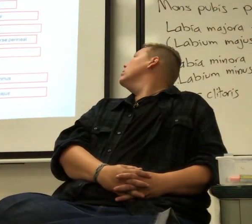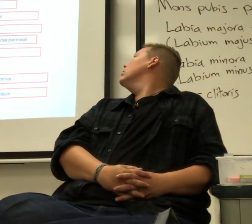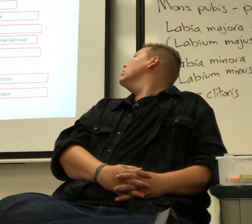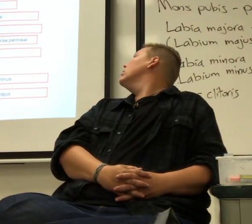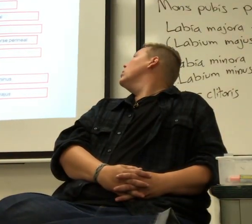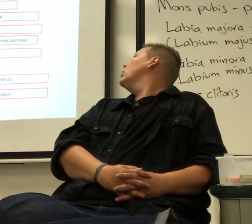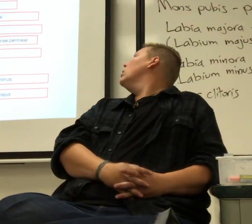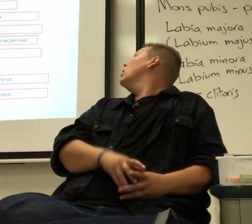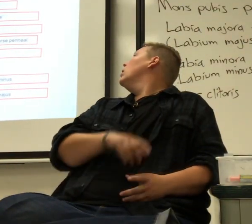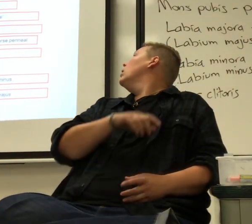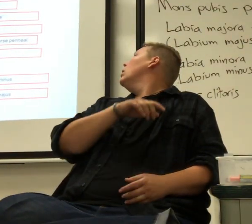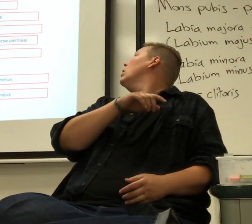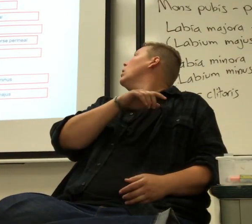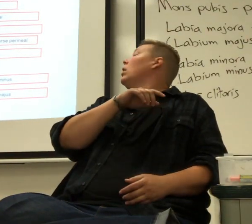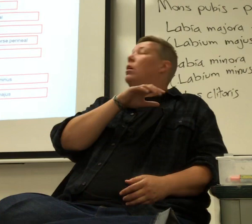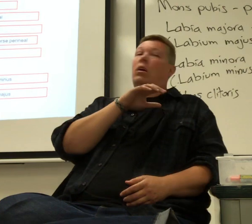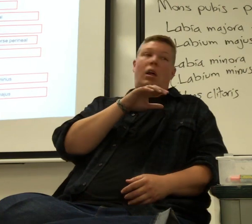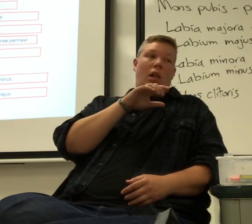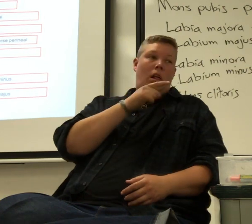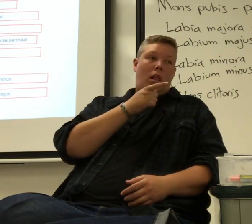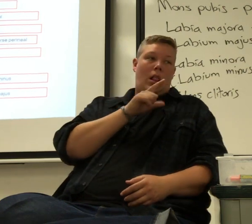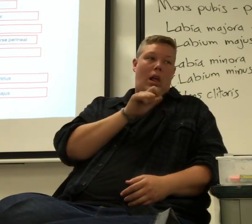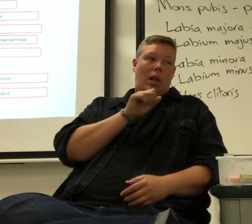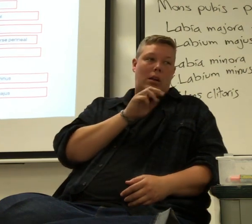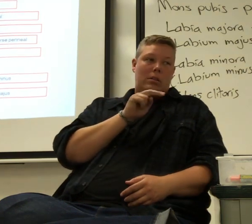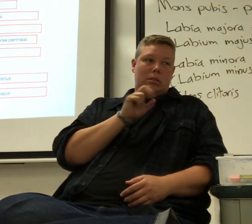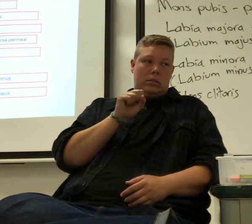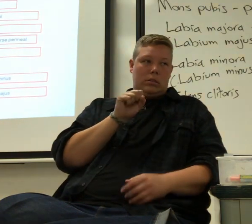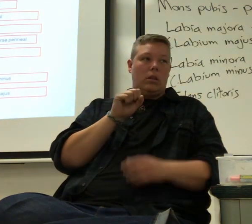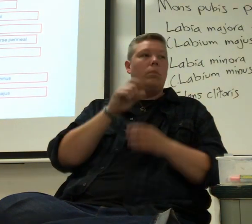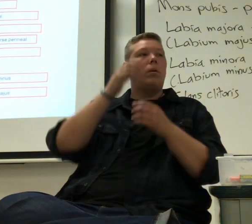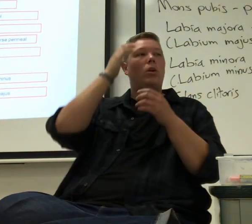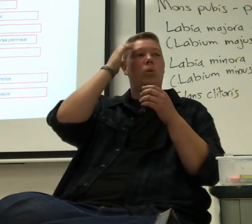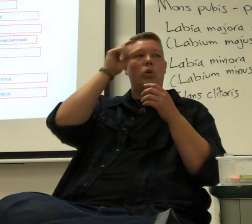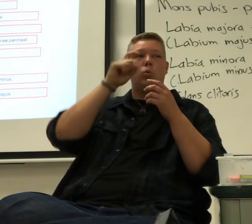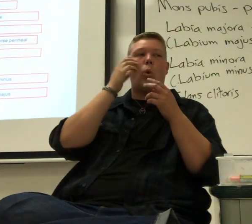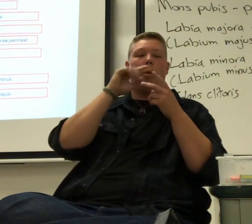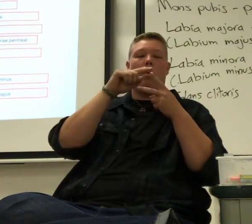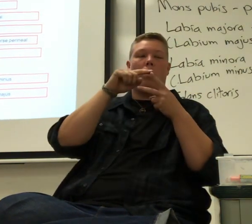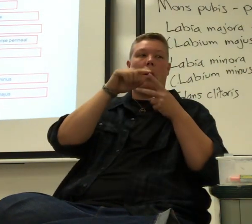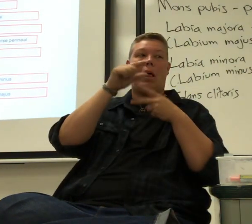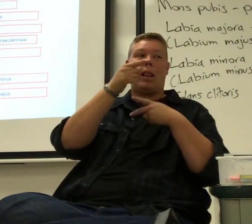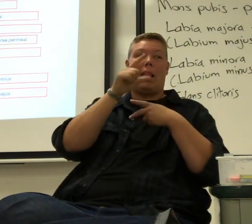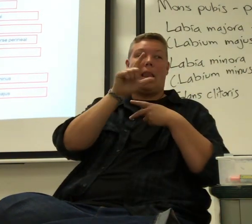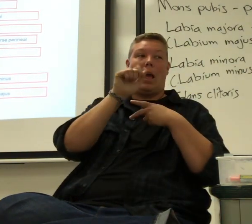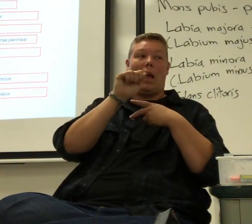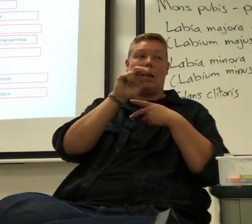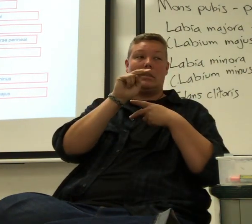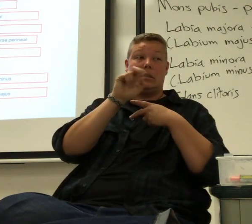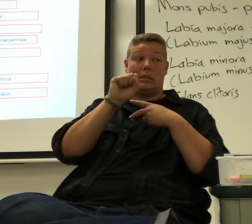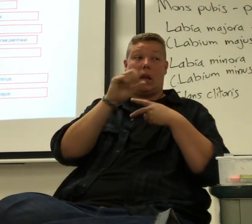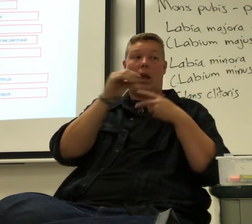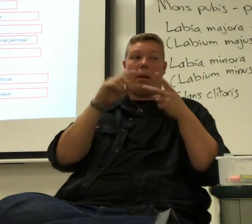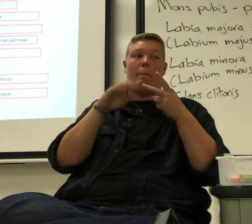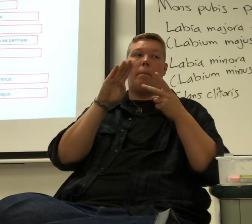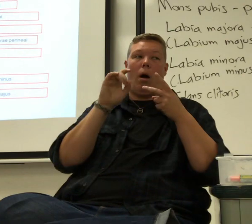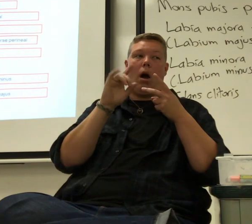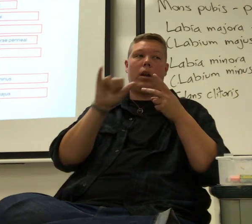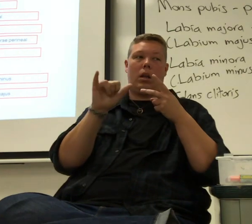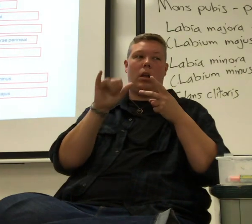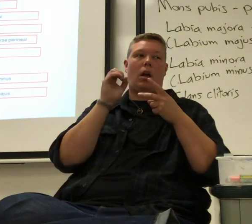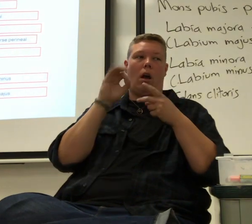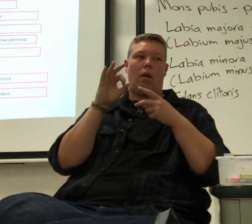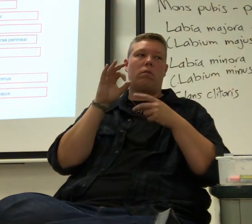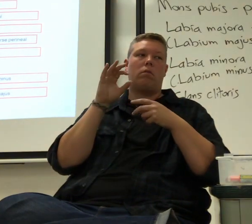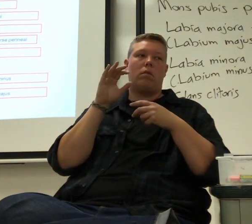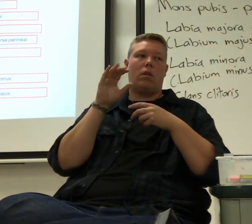Glans clitoris, body of clitoris. I just called it clitoris, but do know glans and body. There's a vein there. I think on one of my study guides I may